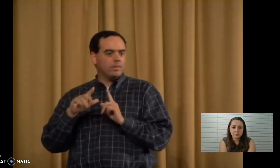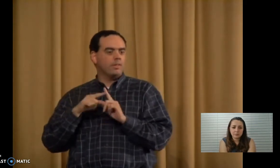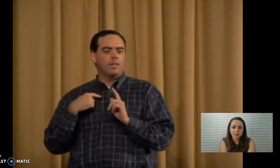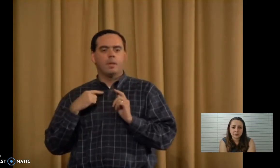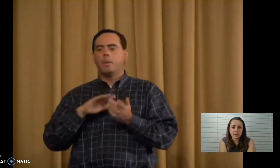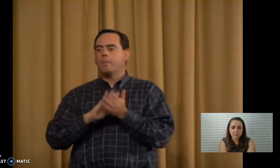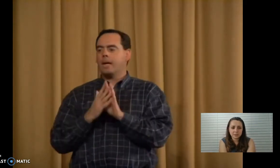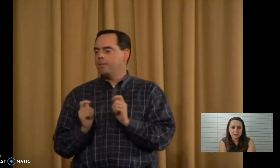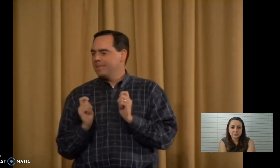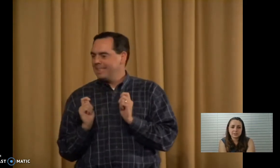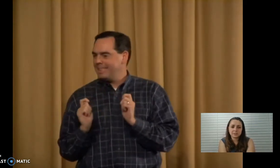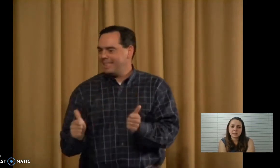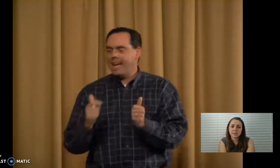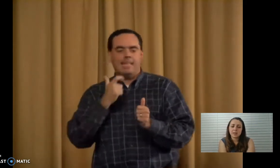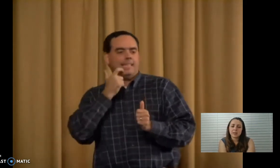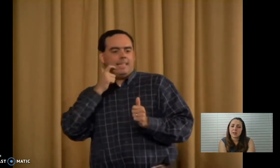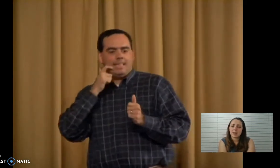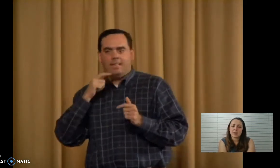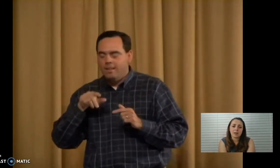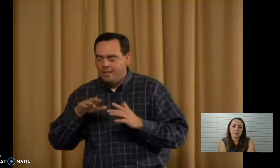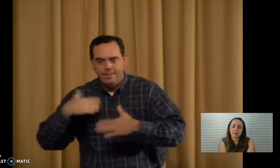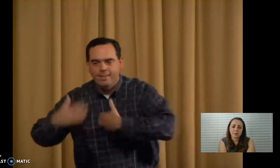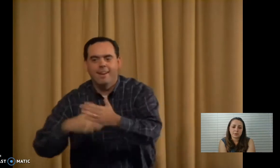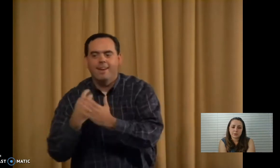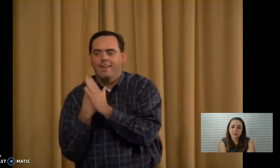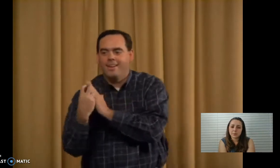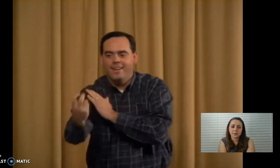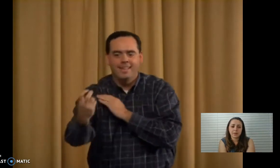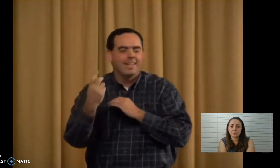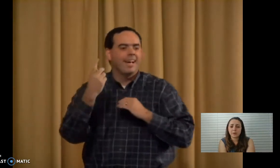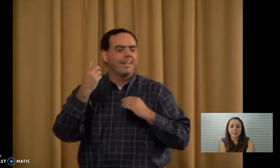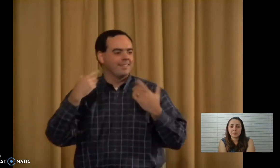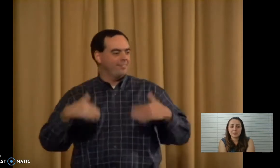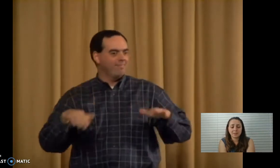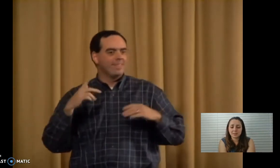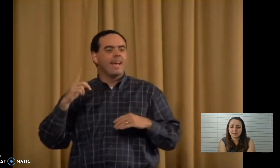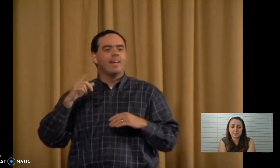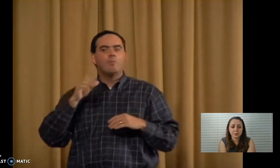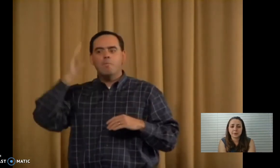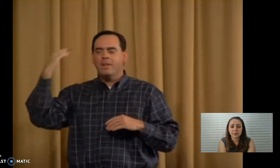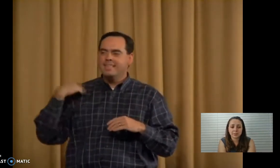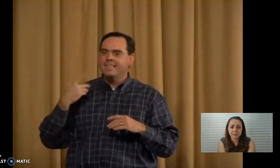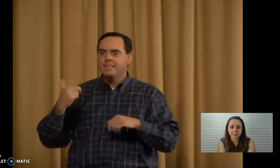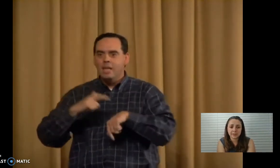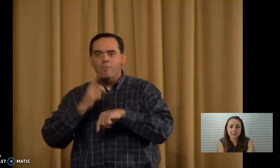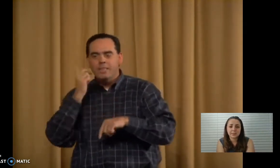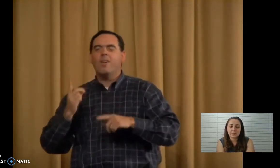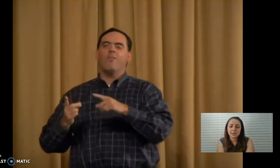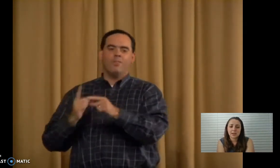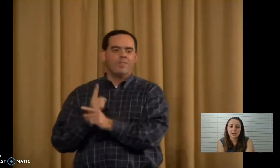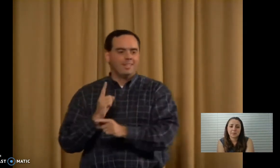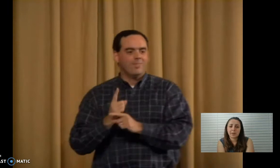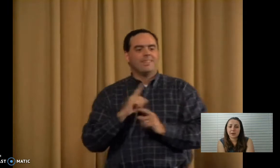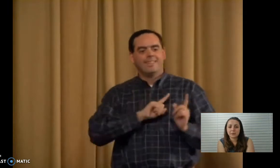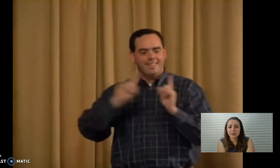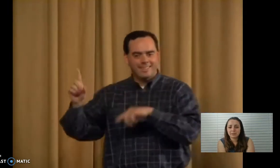1993, 1994, when I was a college student, that's when it showed up, and that's when I became addicted and super engrossed in the internet.